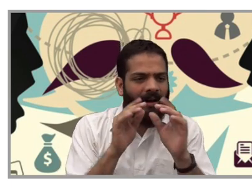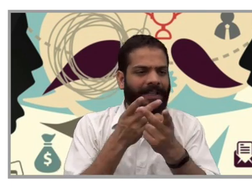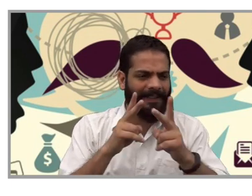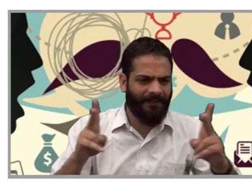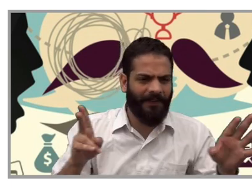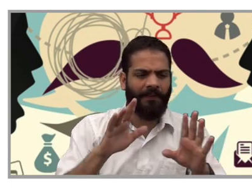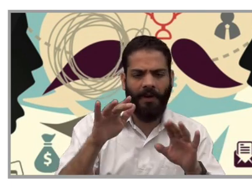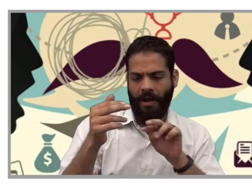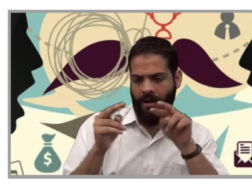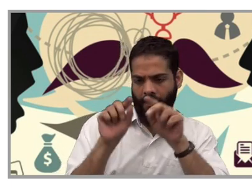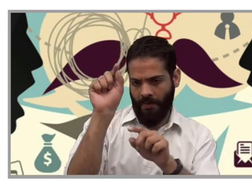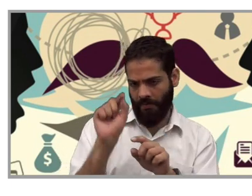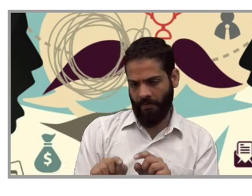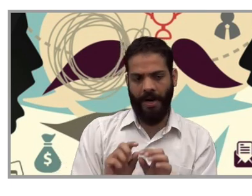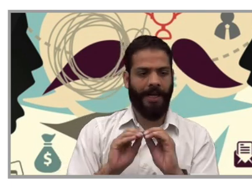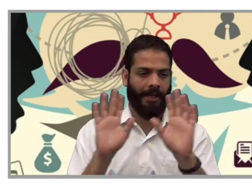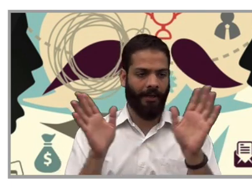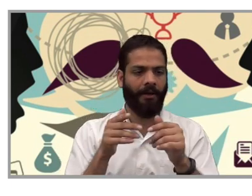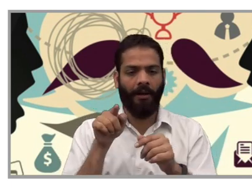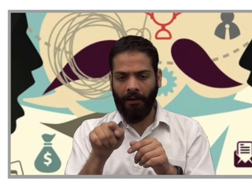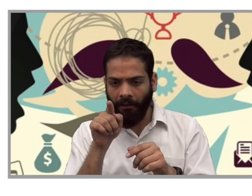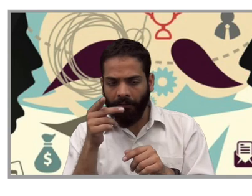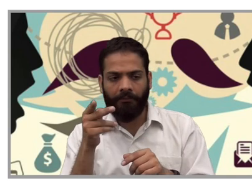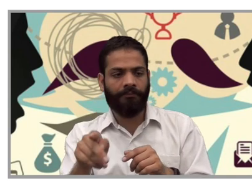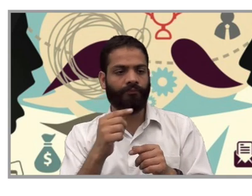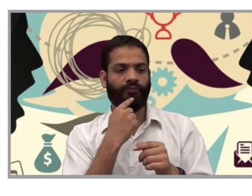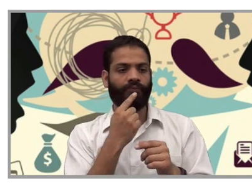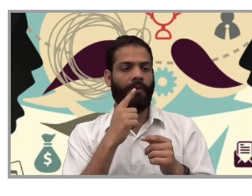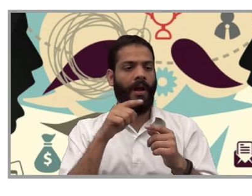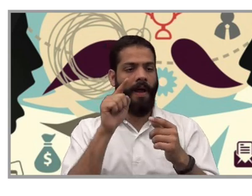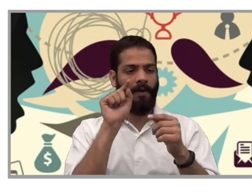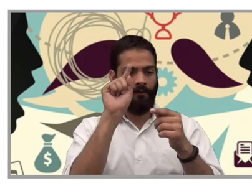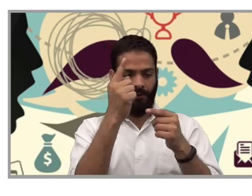The first category of aspect is xenomarking.